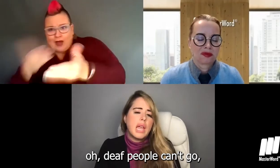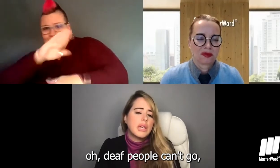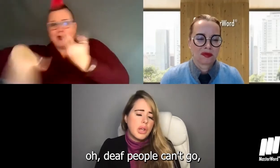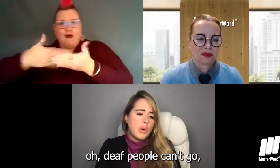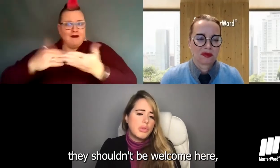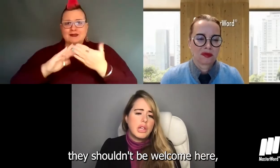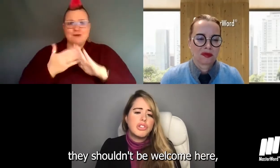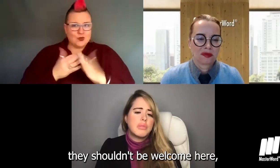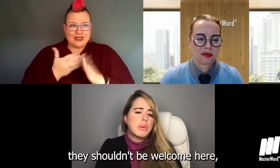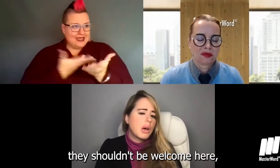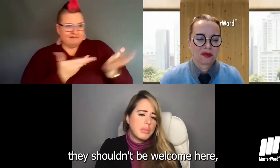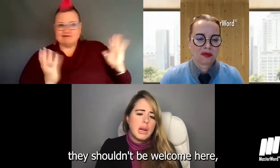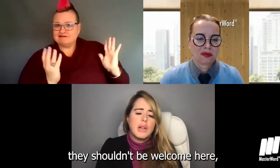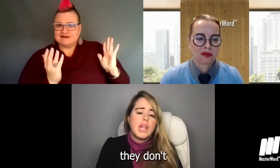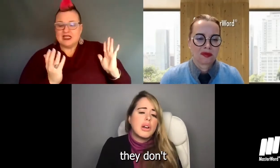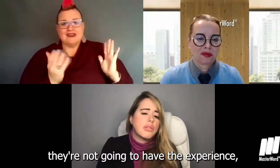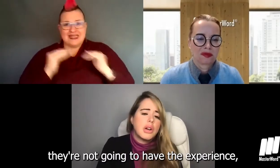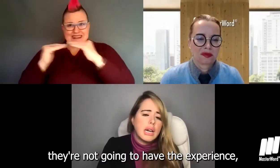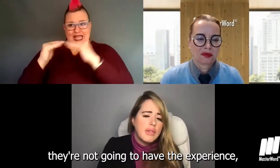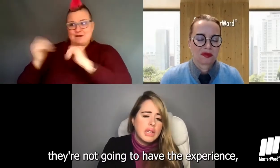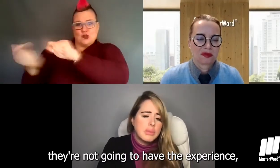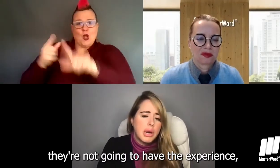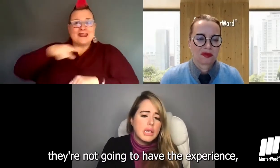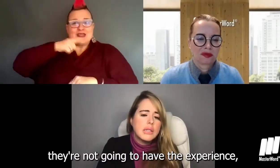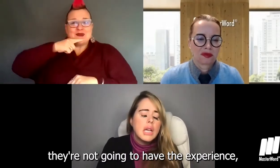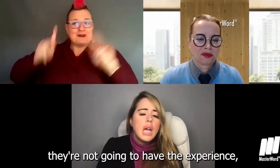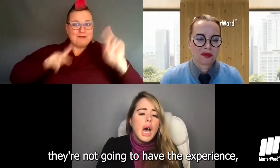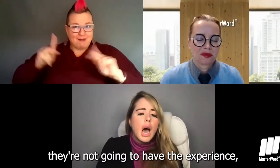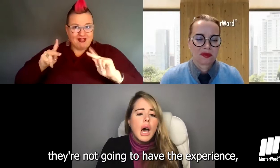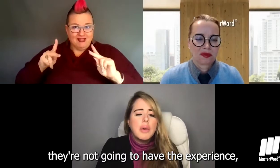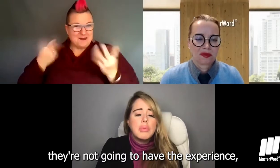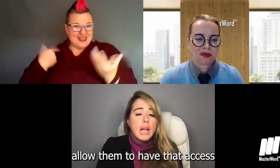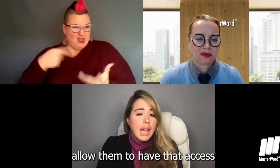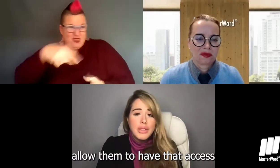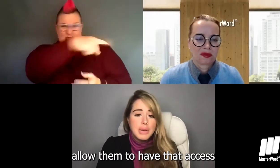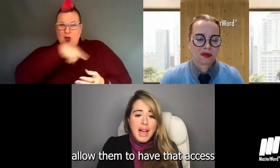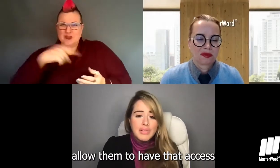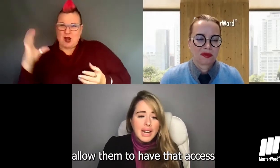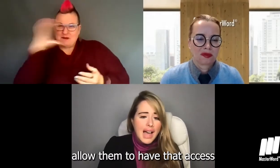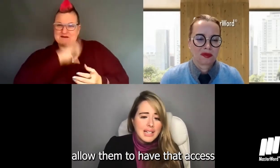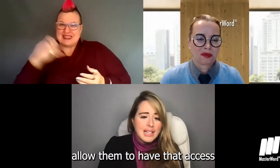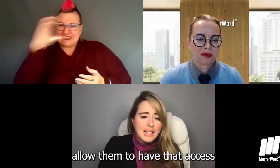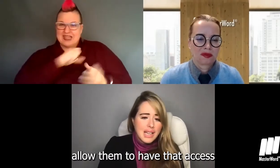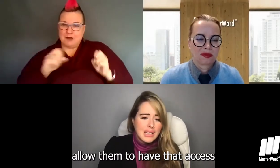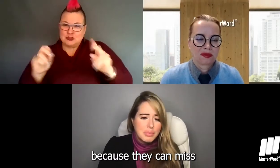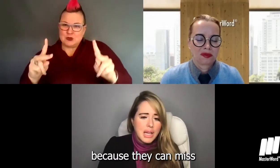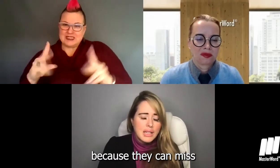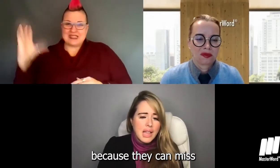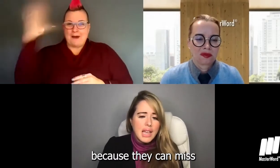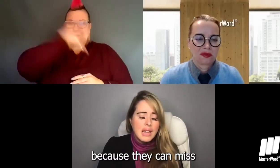can't go. They shouldn't be welcome here. They don't they're not going to have the experience. Allow them to have that access because they can